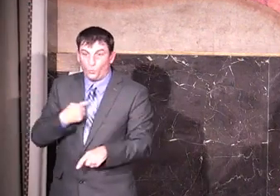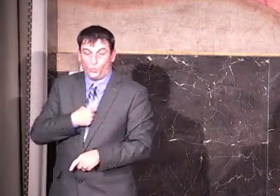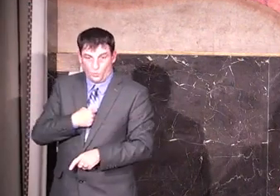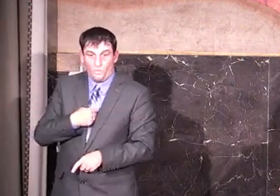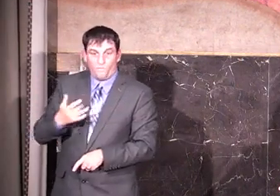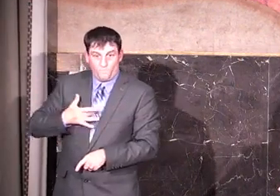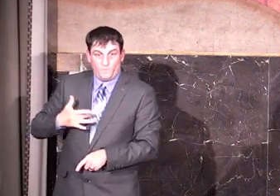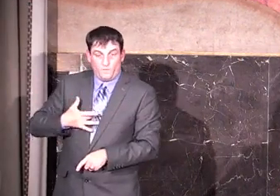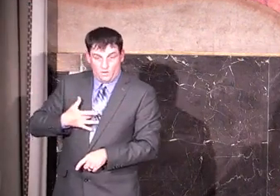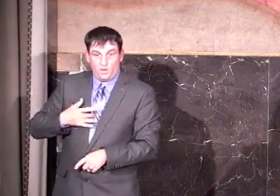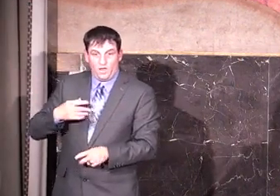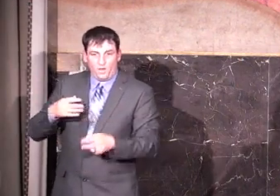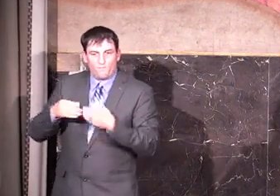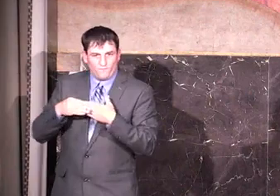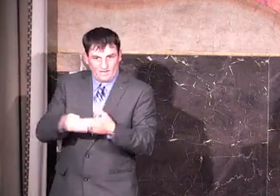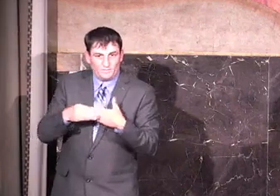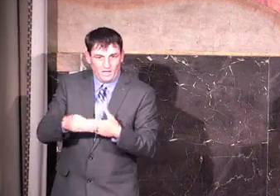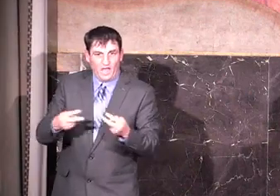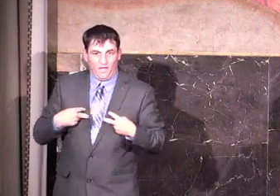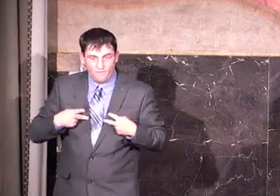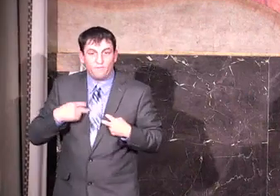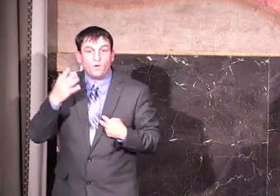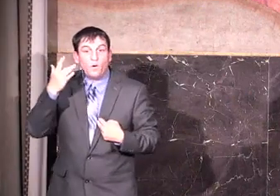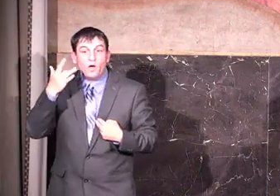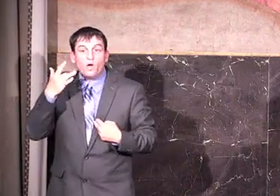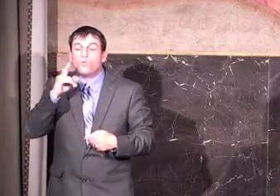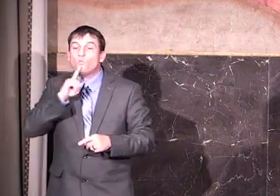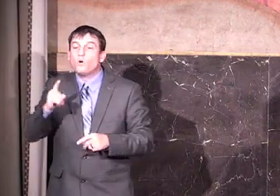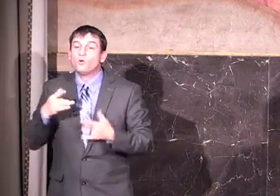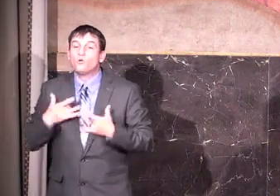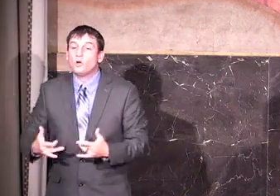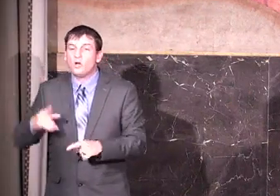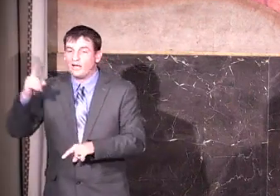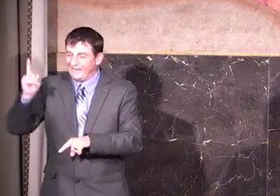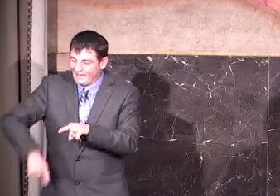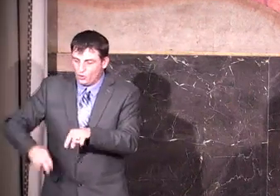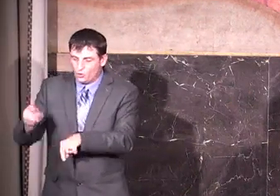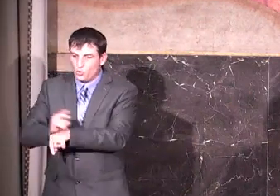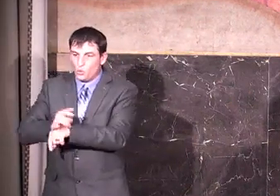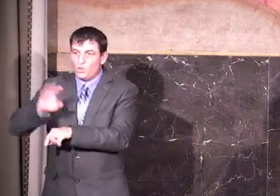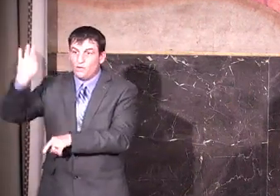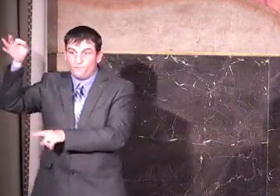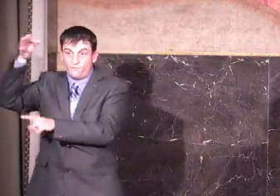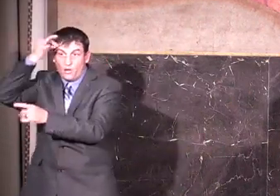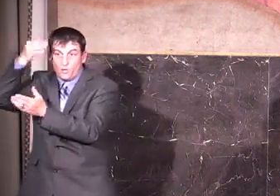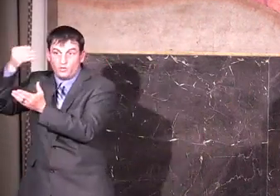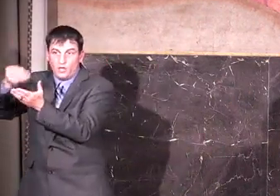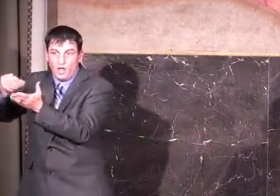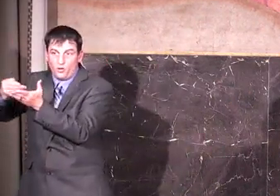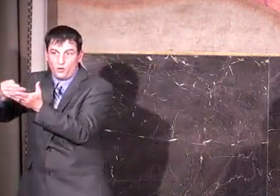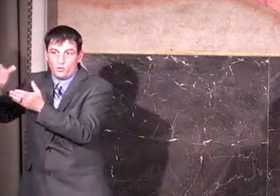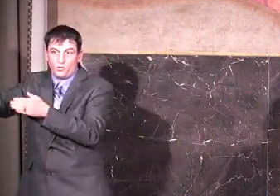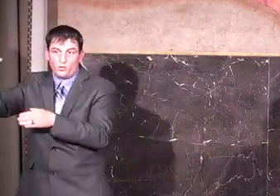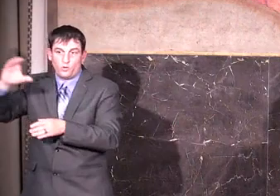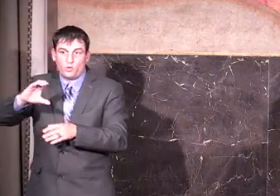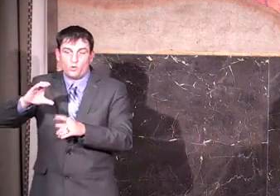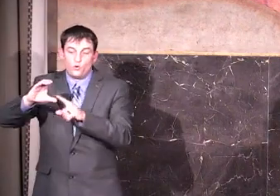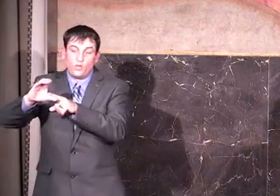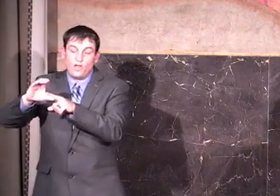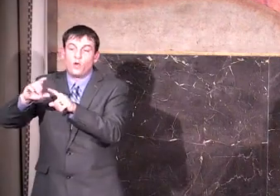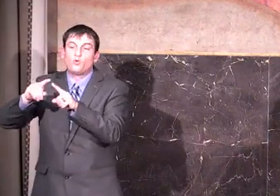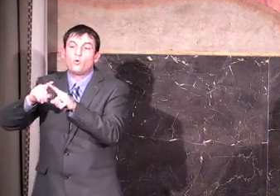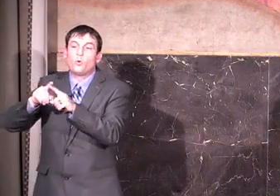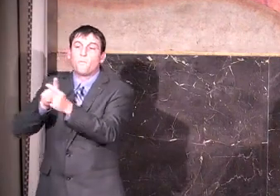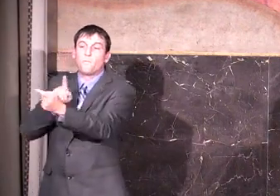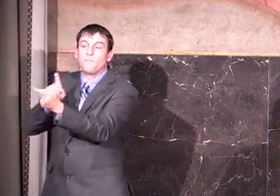have the flexibility, because normally you wouldn't be able to use federal dollars to satisfy a non-federal match requirement, but